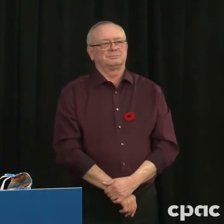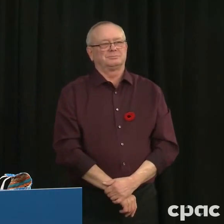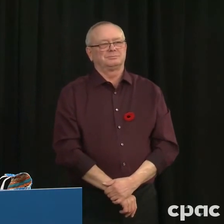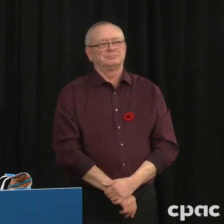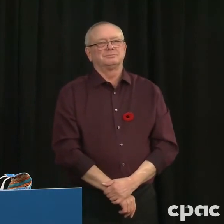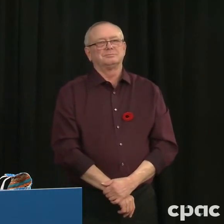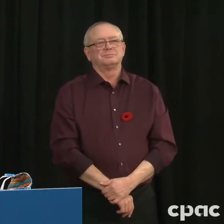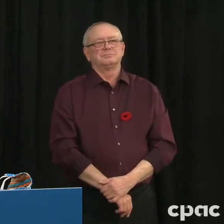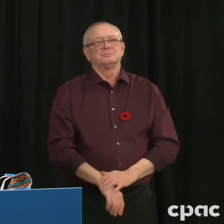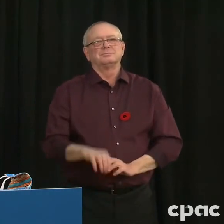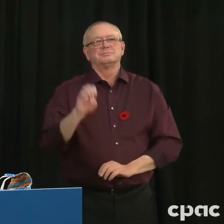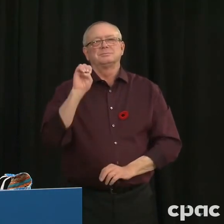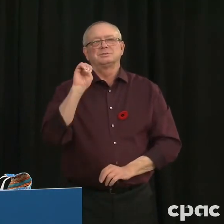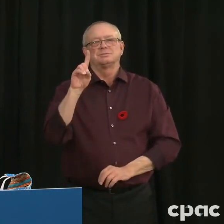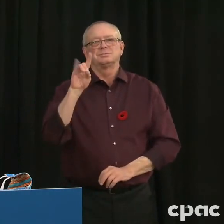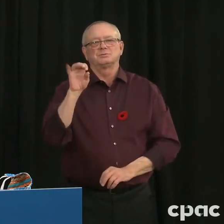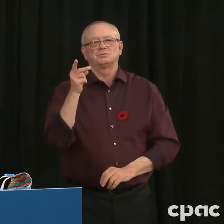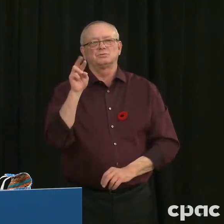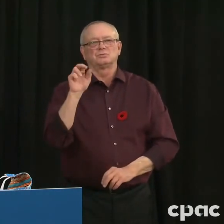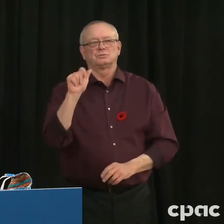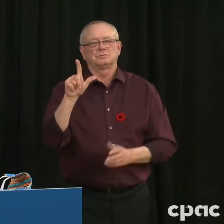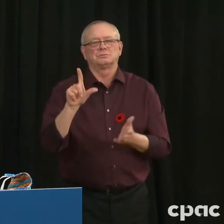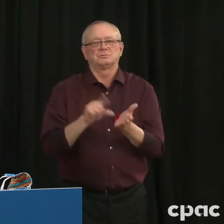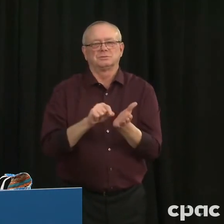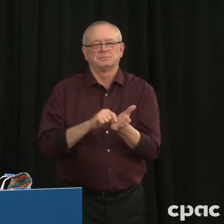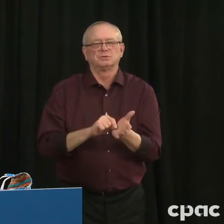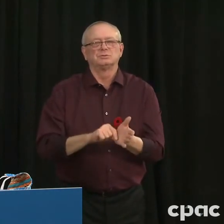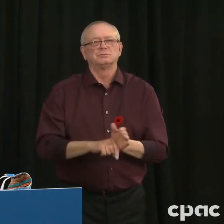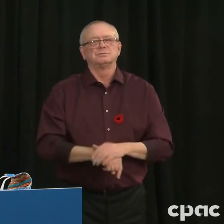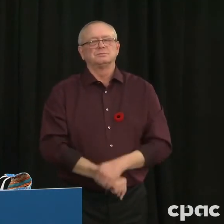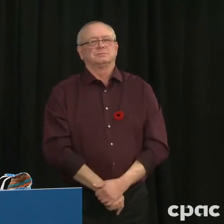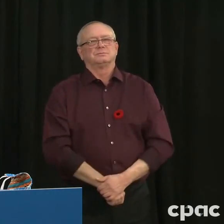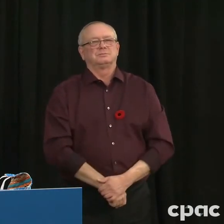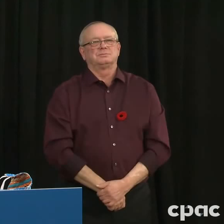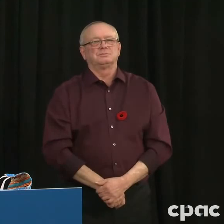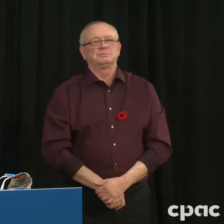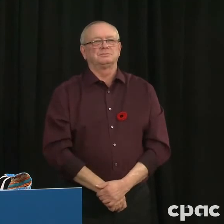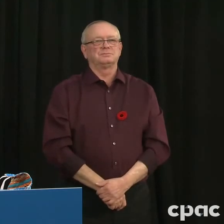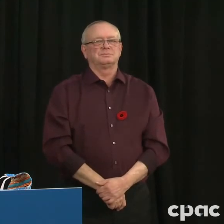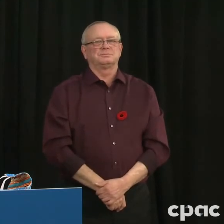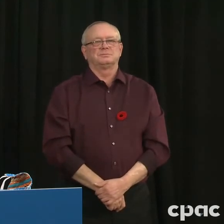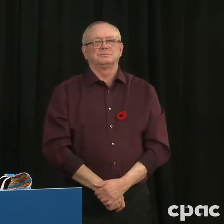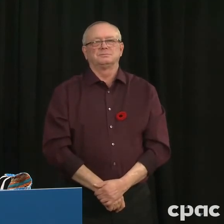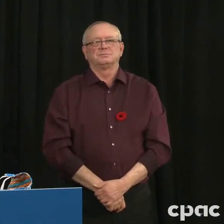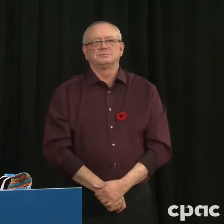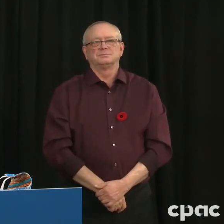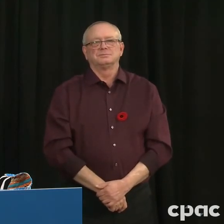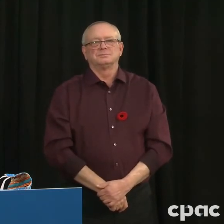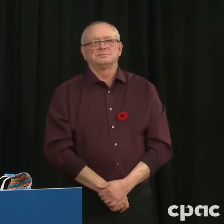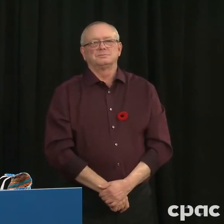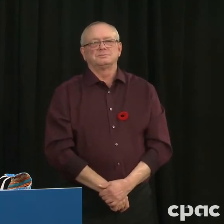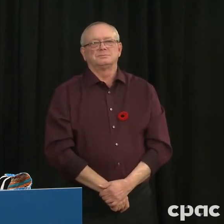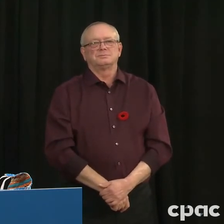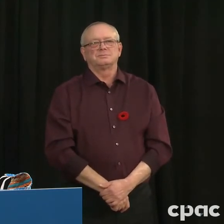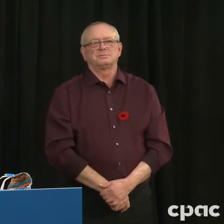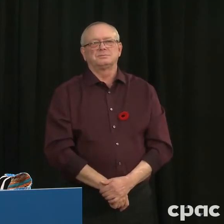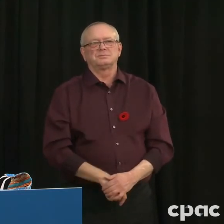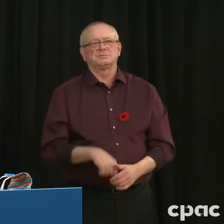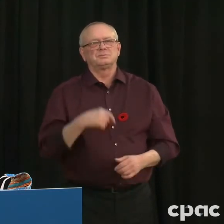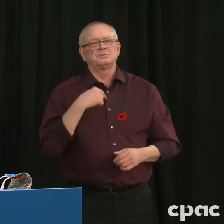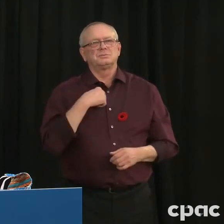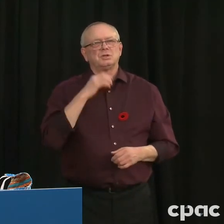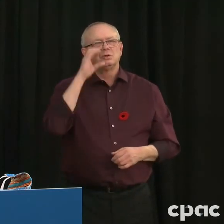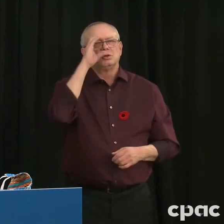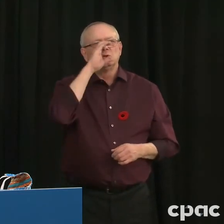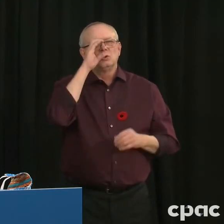Journal. Hi, Dr. Hinshaw. Many parents are nervous and looking for data on in-school transmission. Of course, that's the